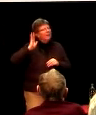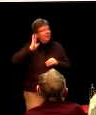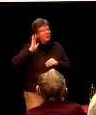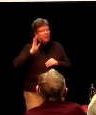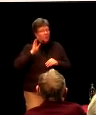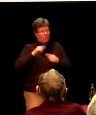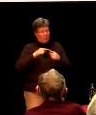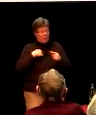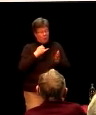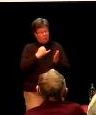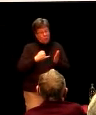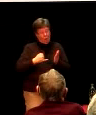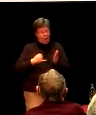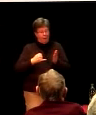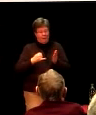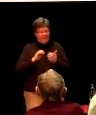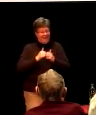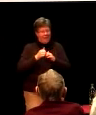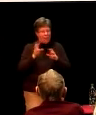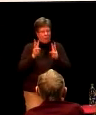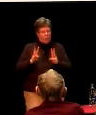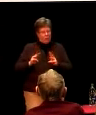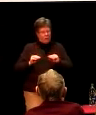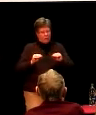we used to play with this idea.